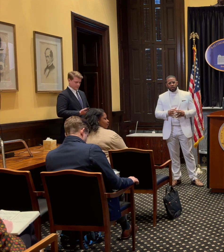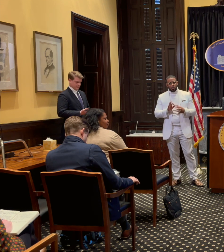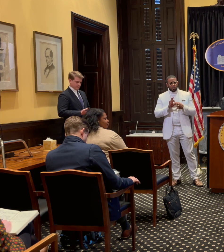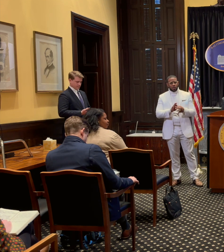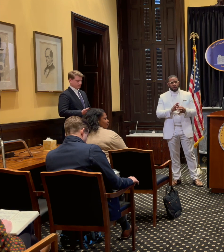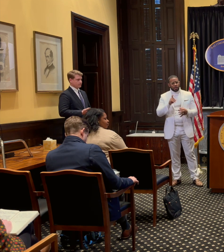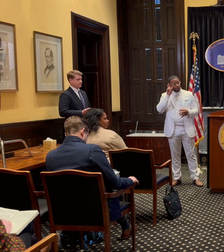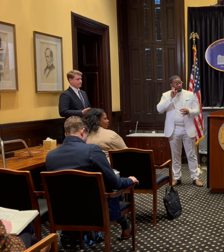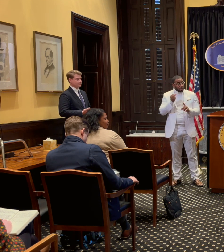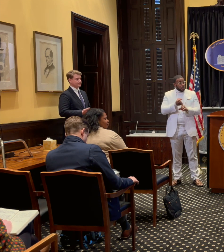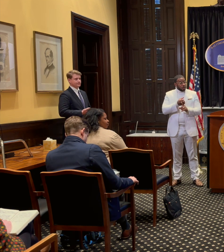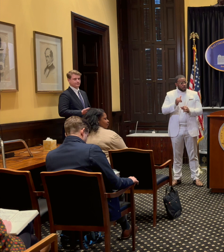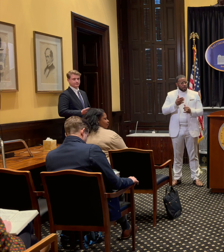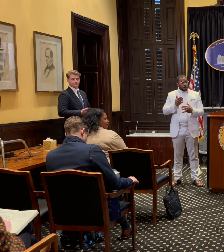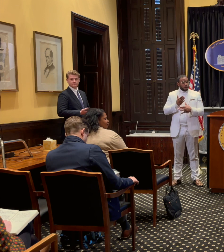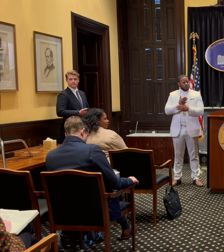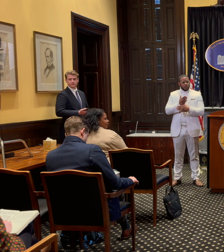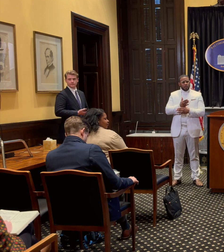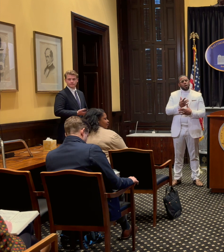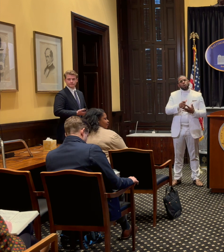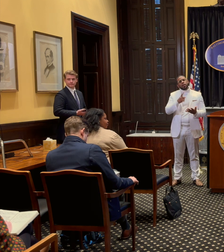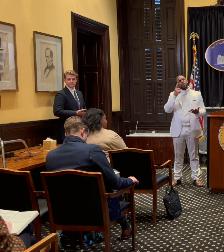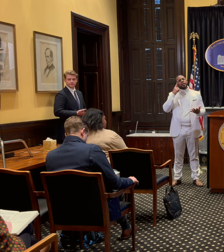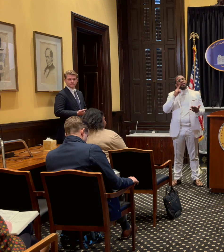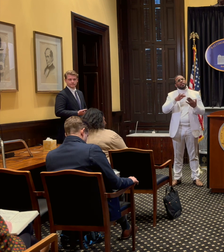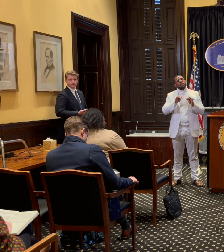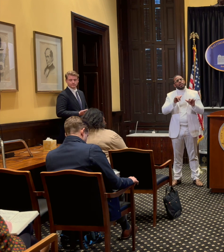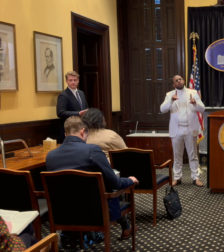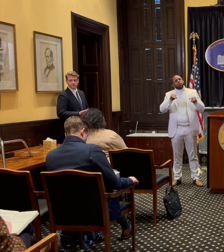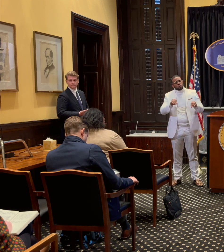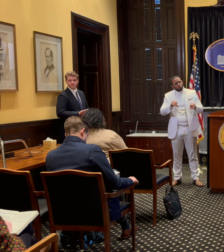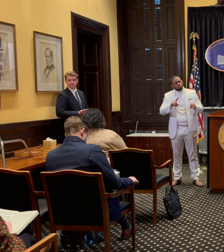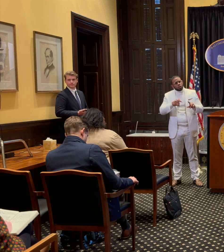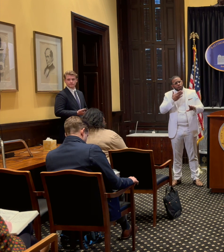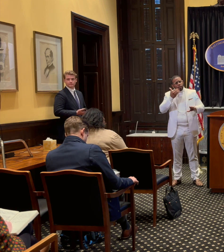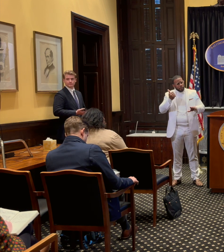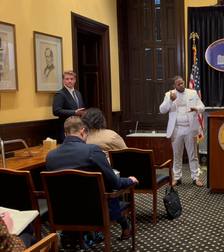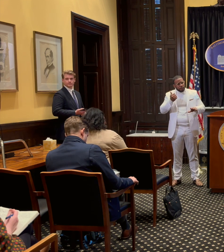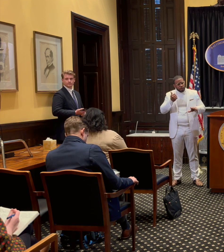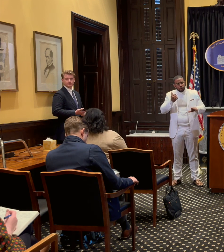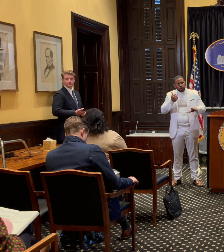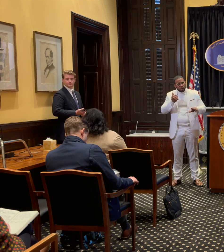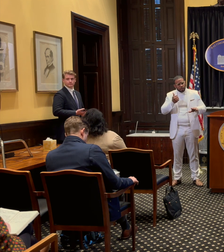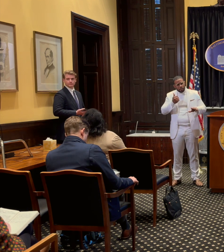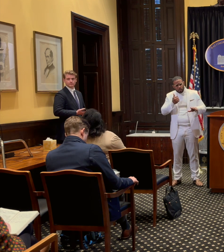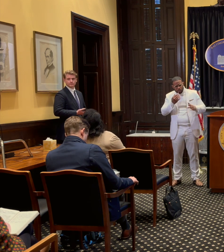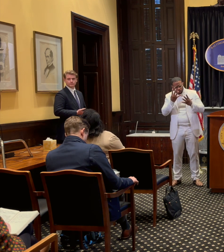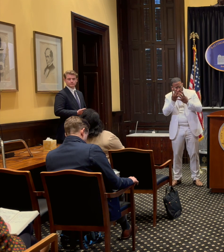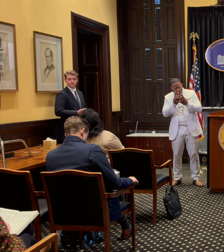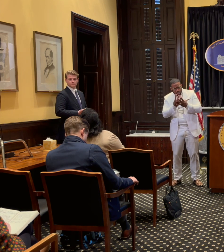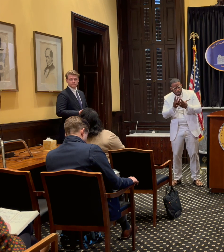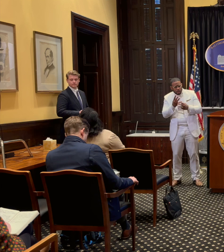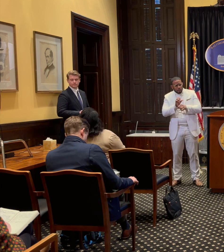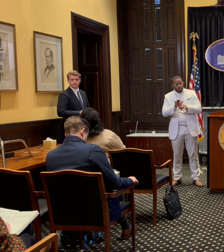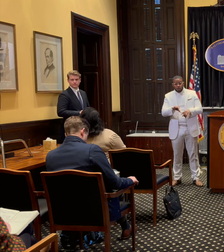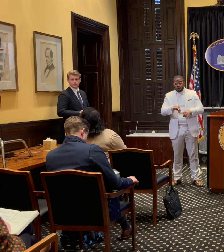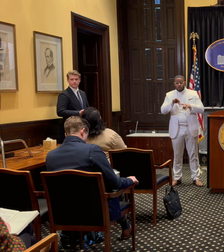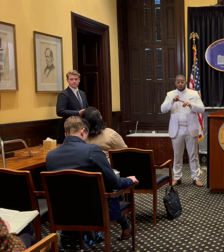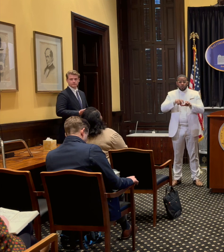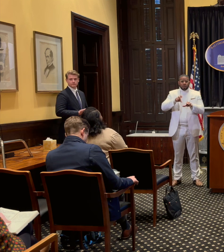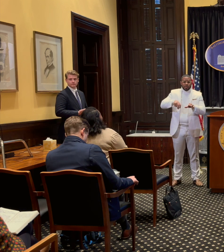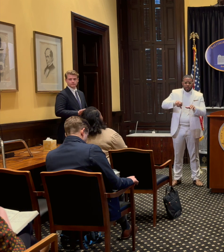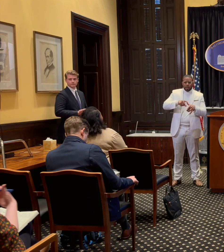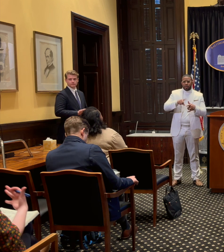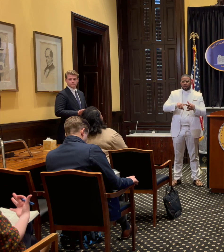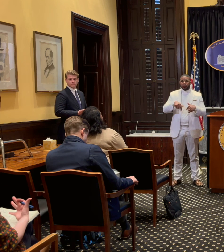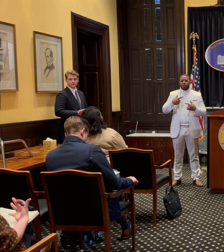regarding sexual assault and harassment, what do you think the city could do to better vet employees, particularly those who have resigned and